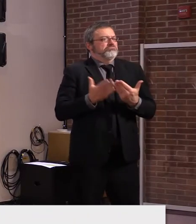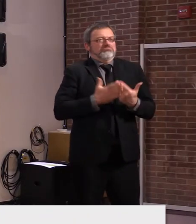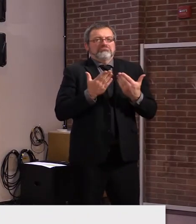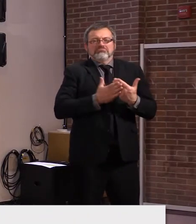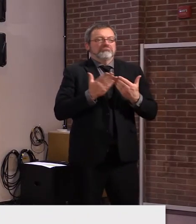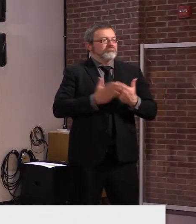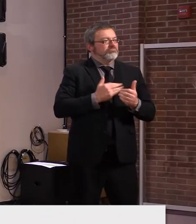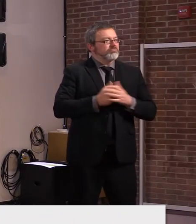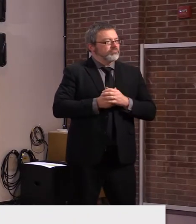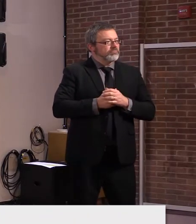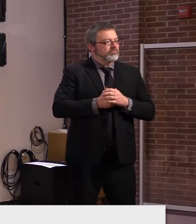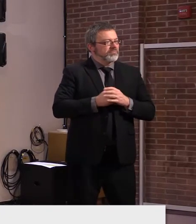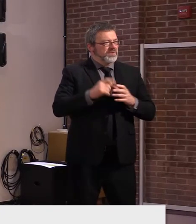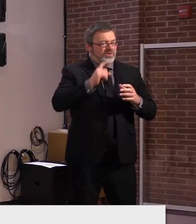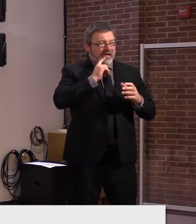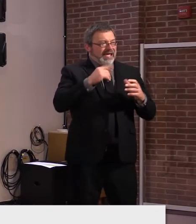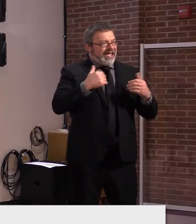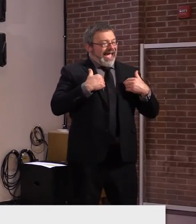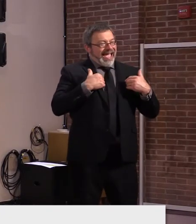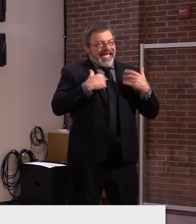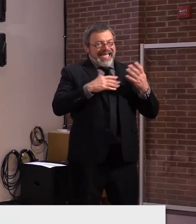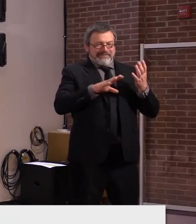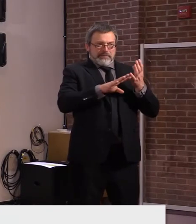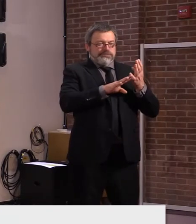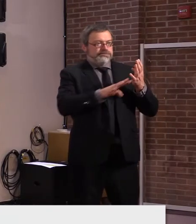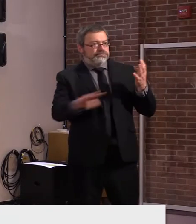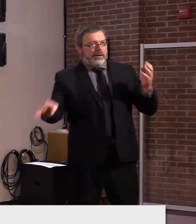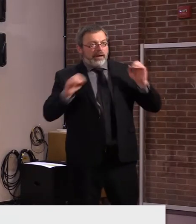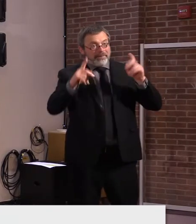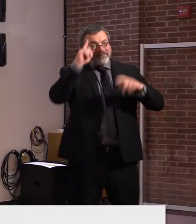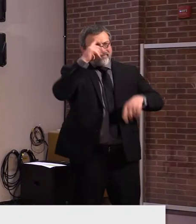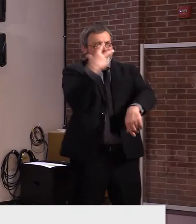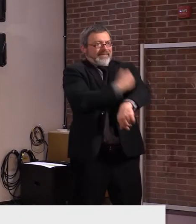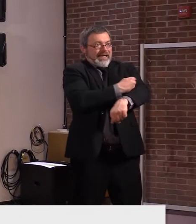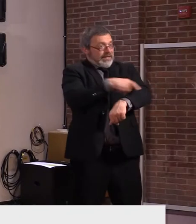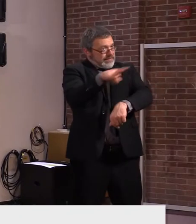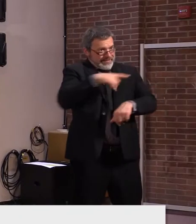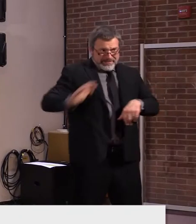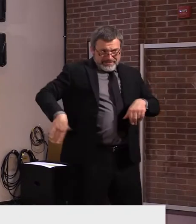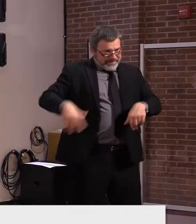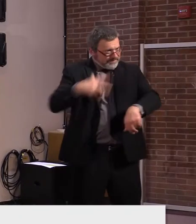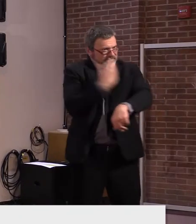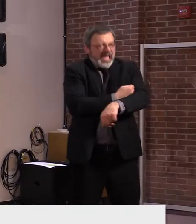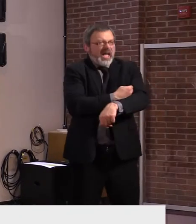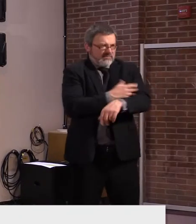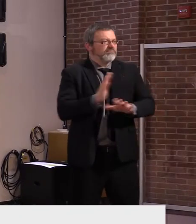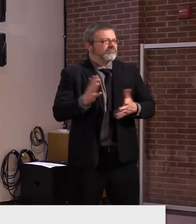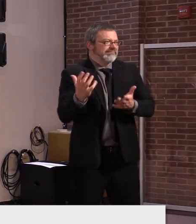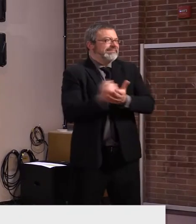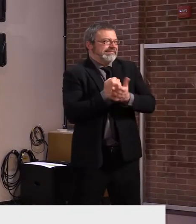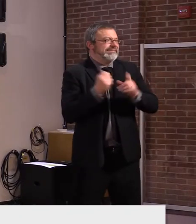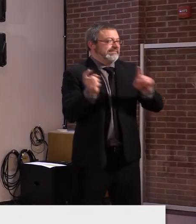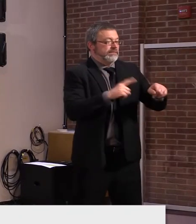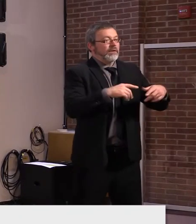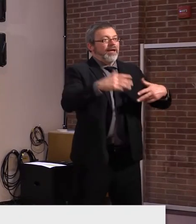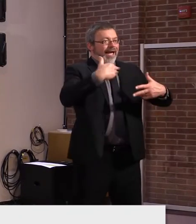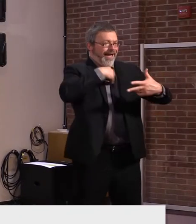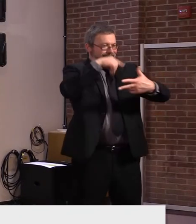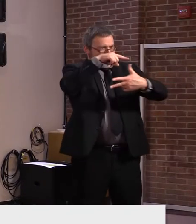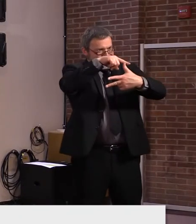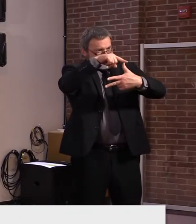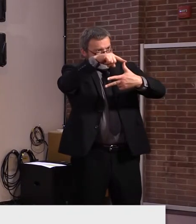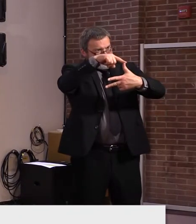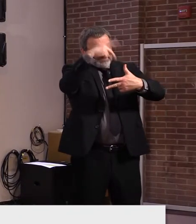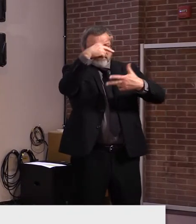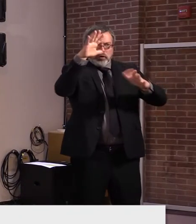to get vaccinated. Get a Pfizer booster and get tested. Please take advantage of them to protect yourselves, your loved